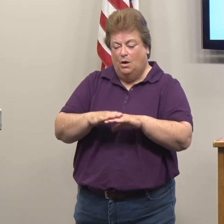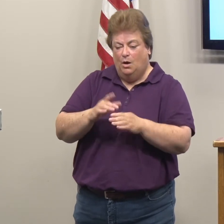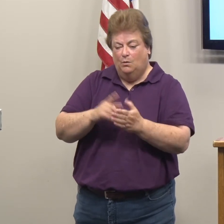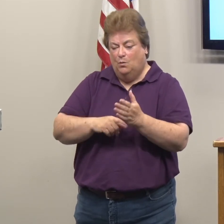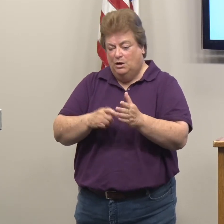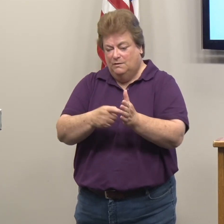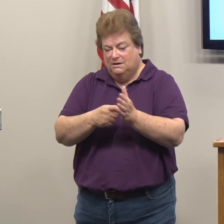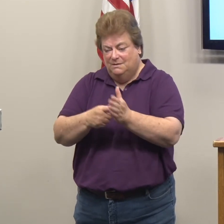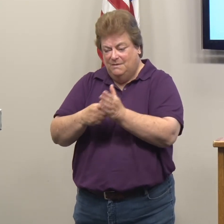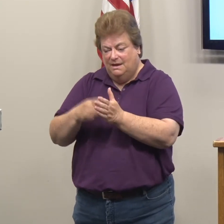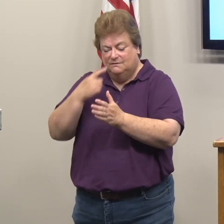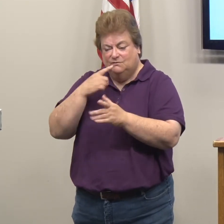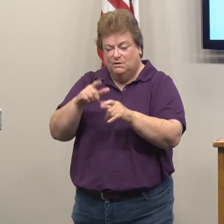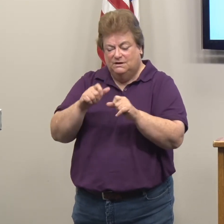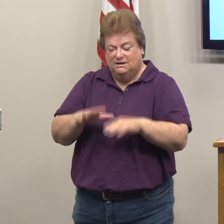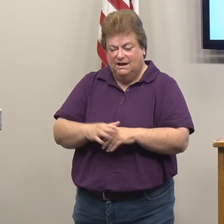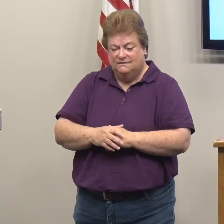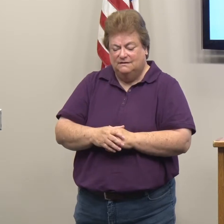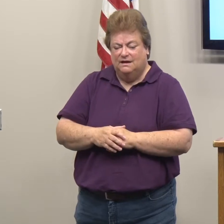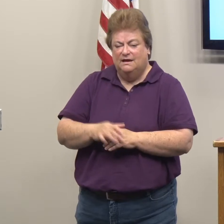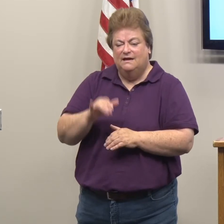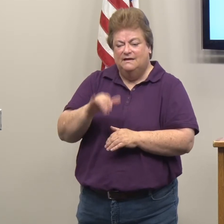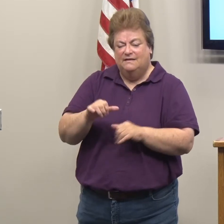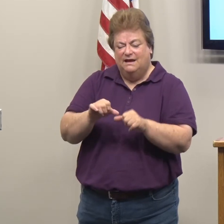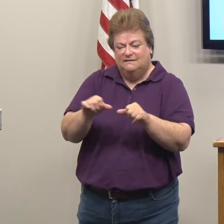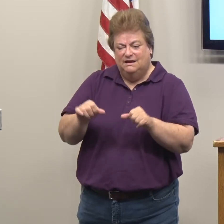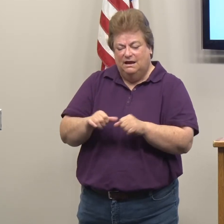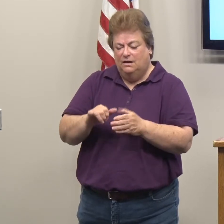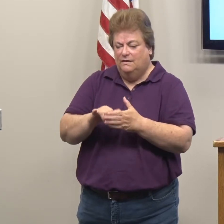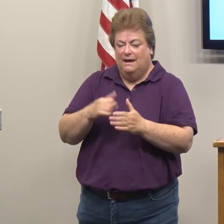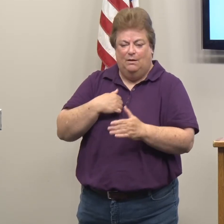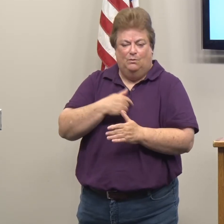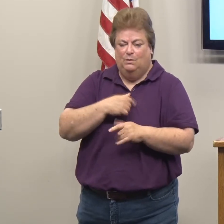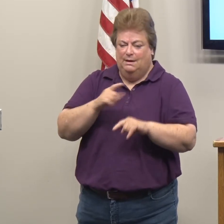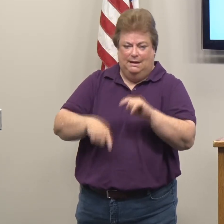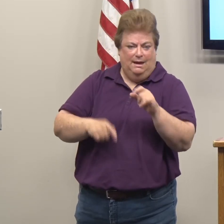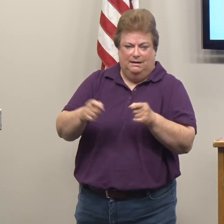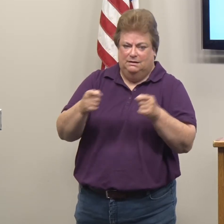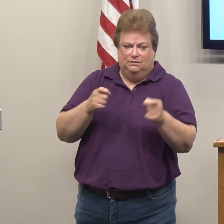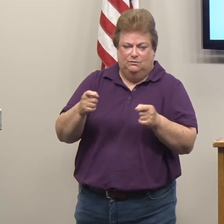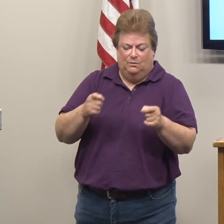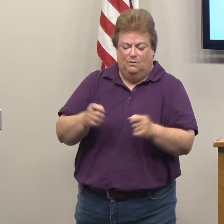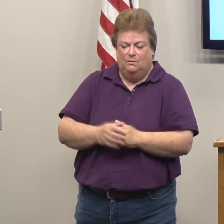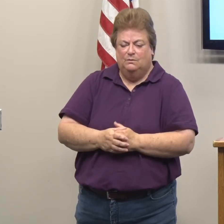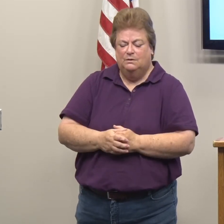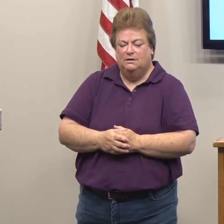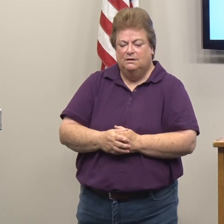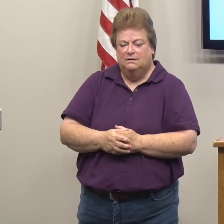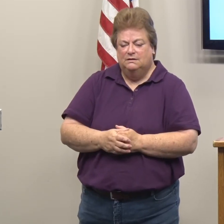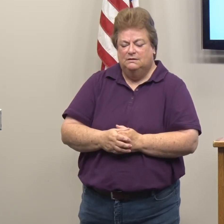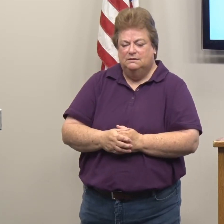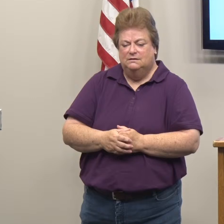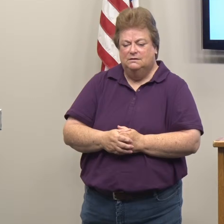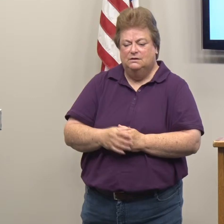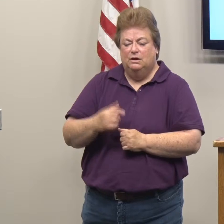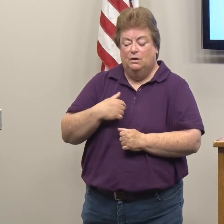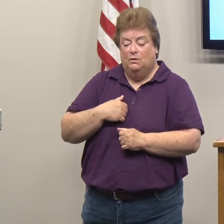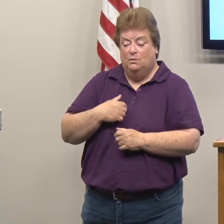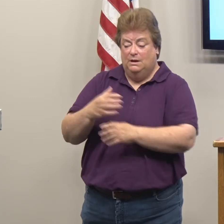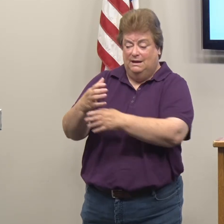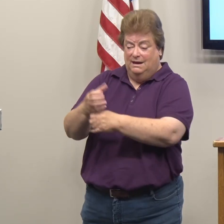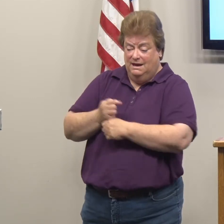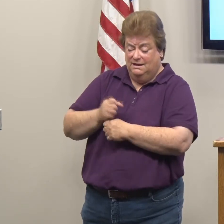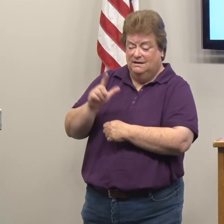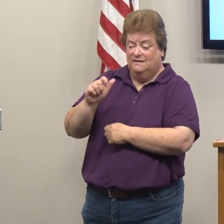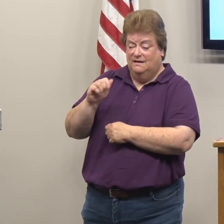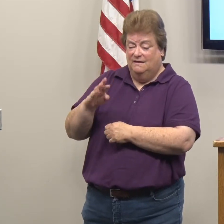for testing. This is an area over which we have no control. Delays in receiving these lab